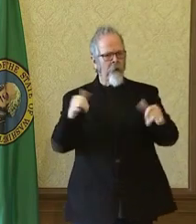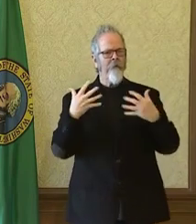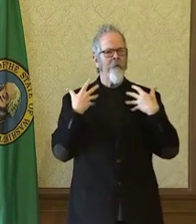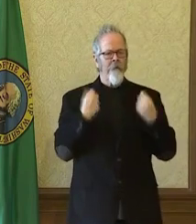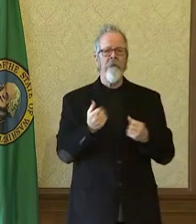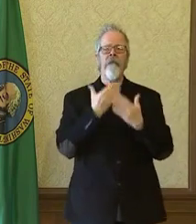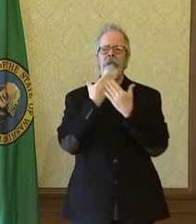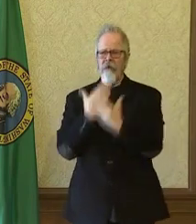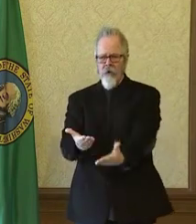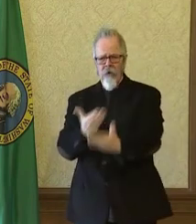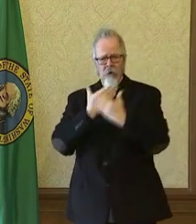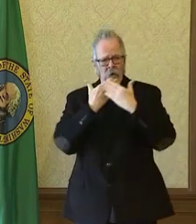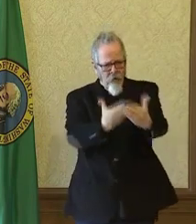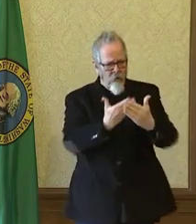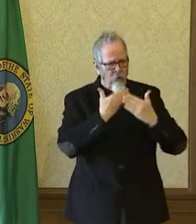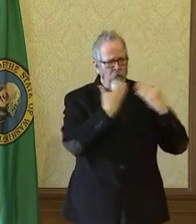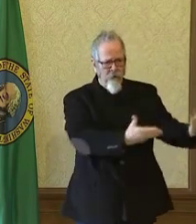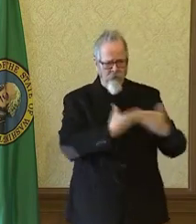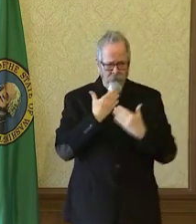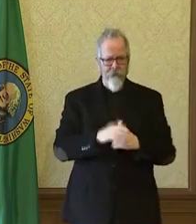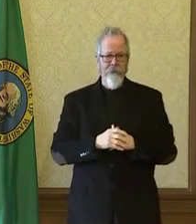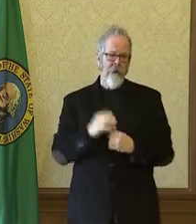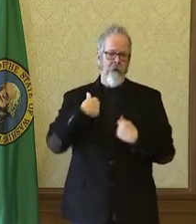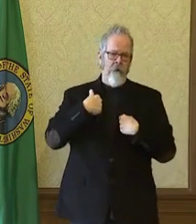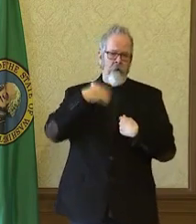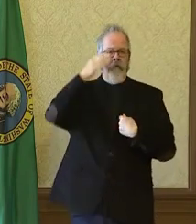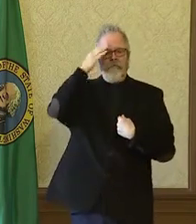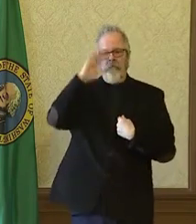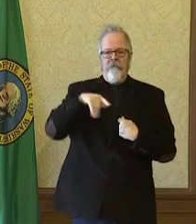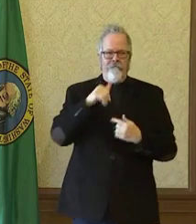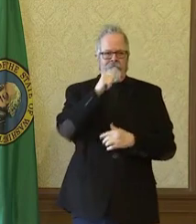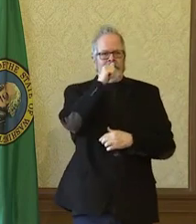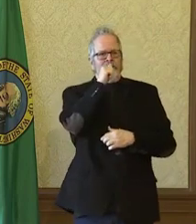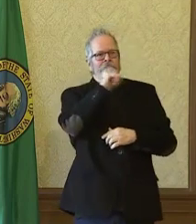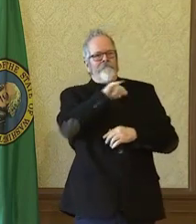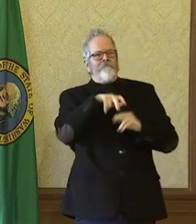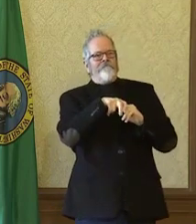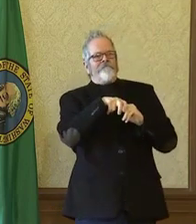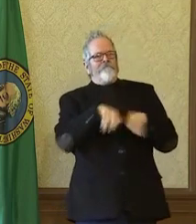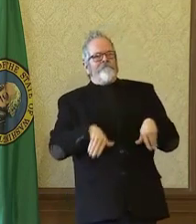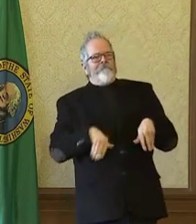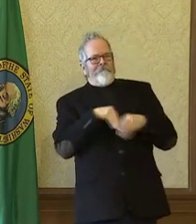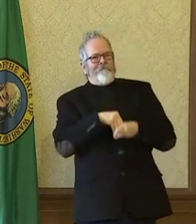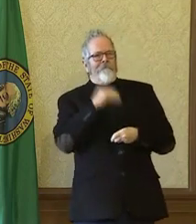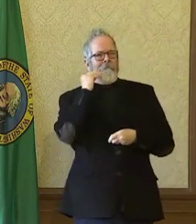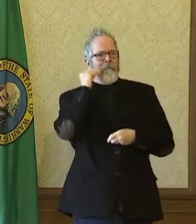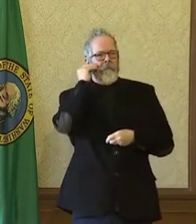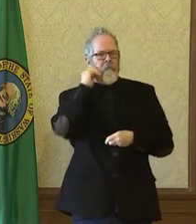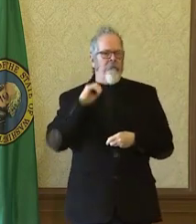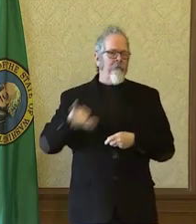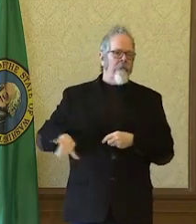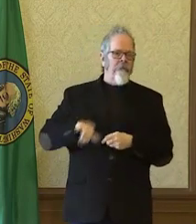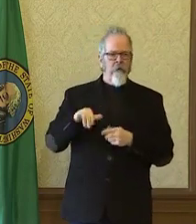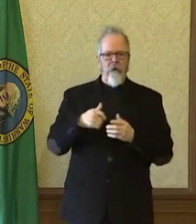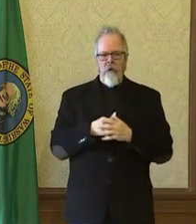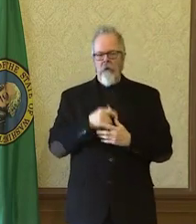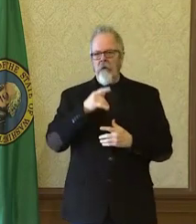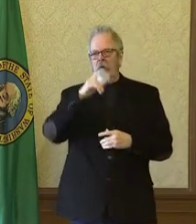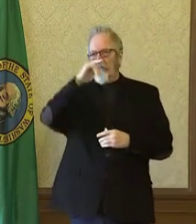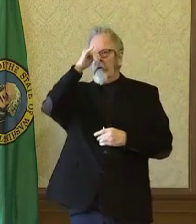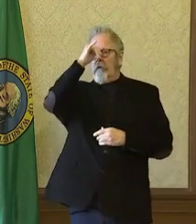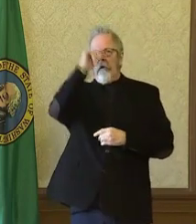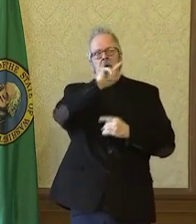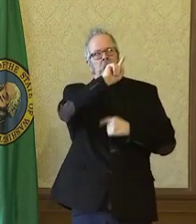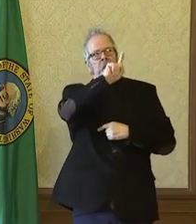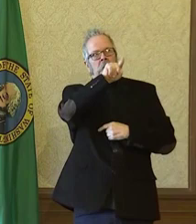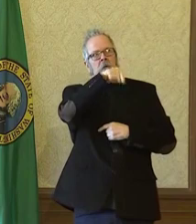barrel. But we need to understand this, we are not out of the woods yet. We simply have to continue staying